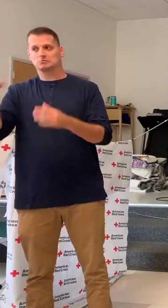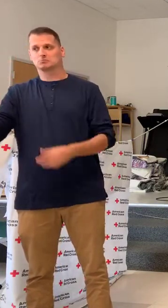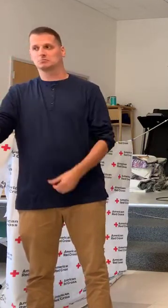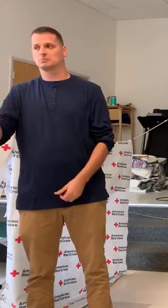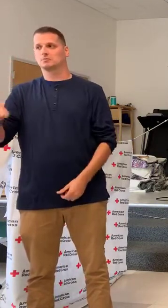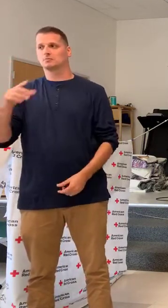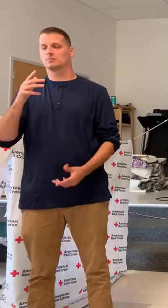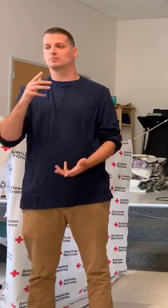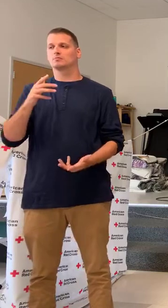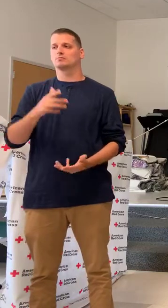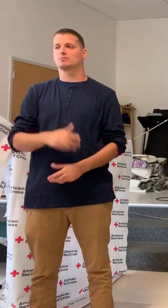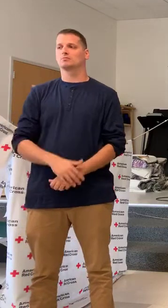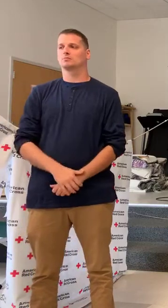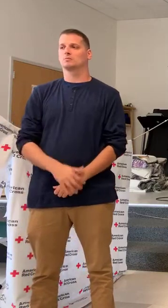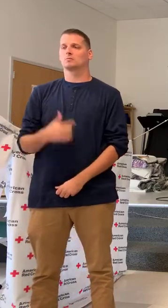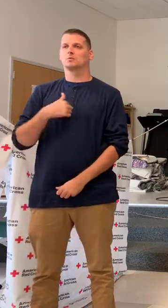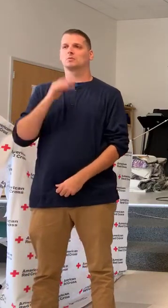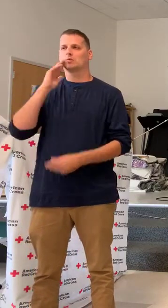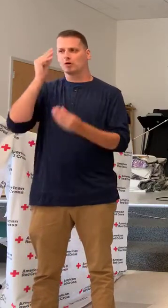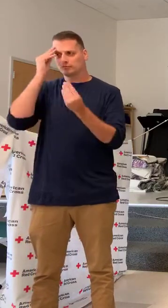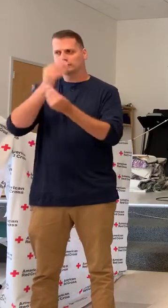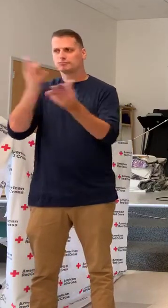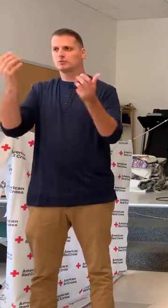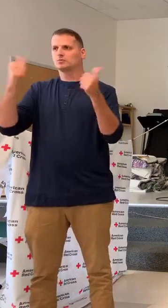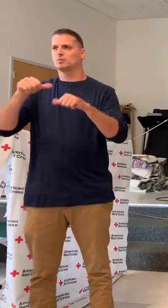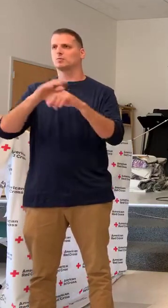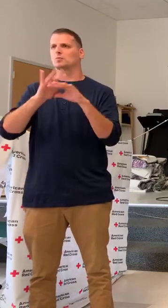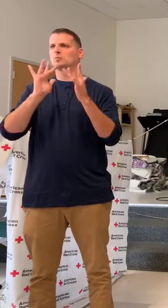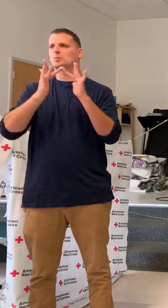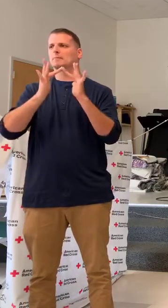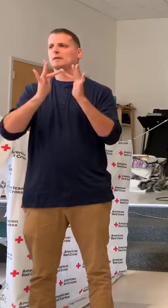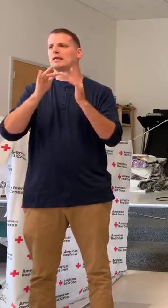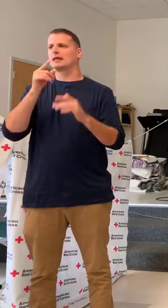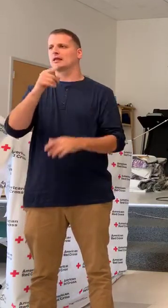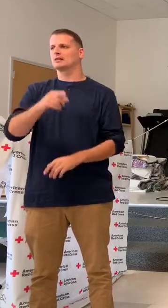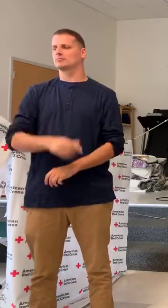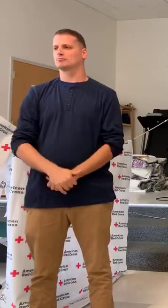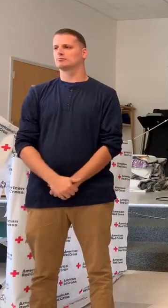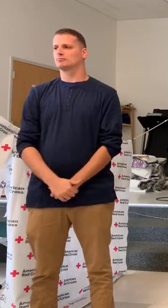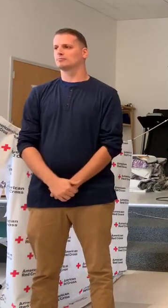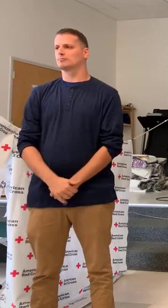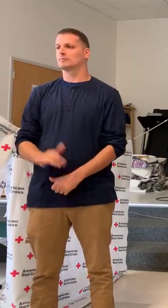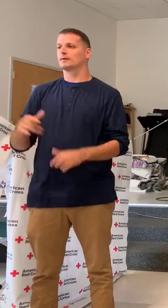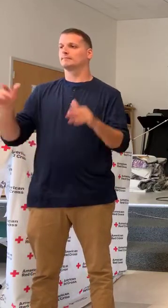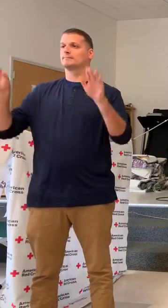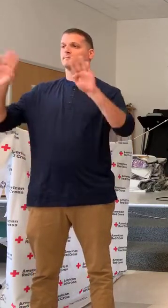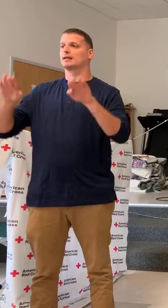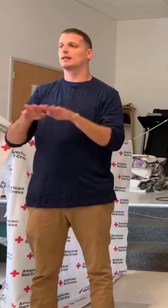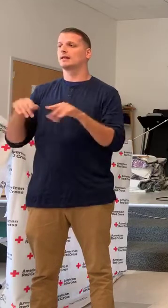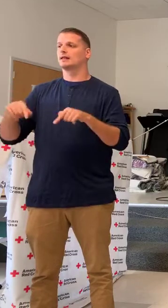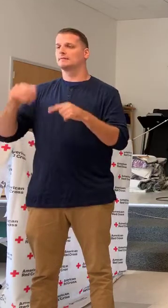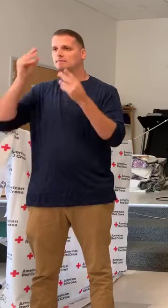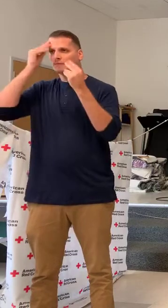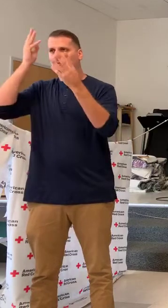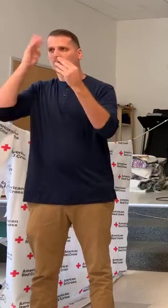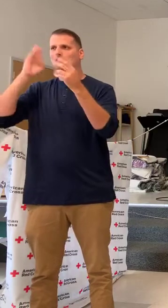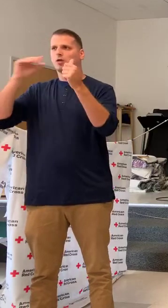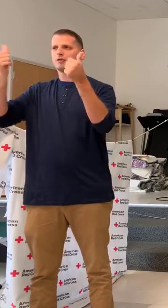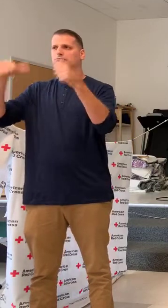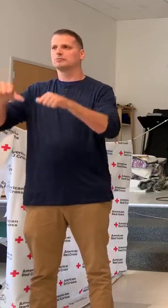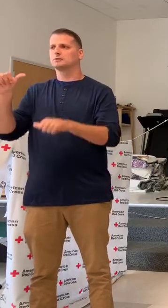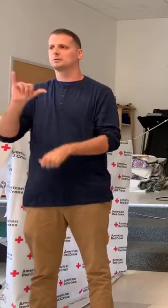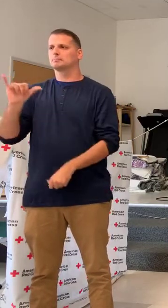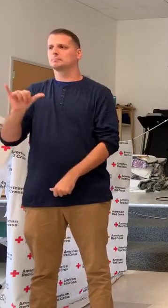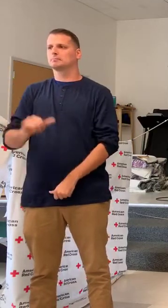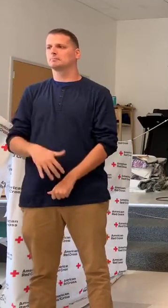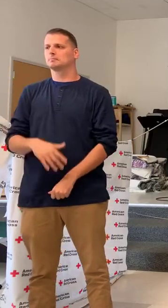will be putting that on our website, working with forestries and the boroughs. So all that information will be posted. Okay, I hope that